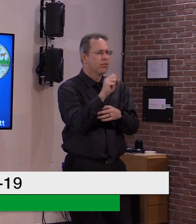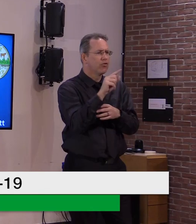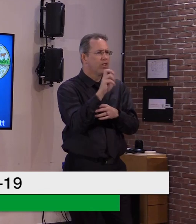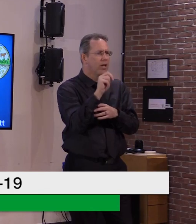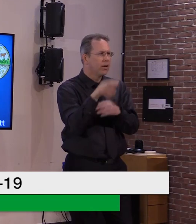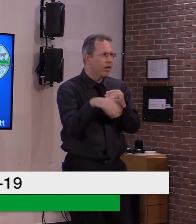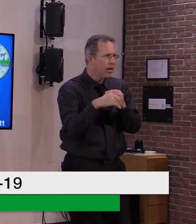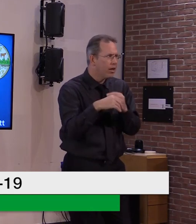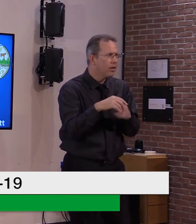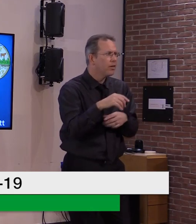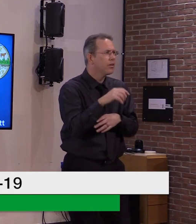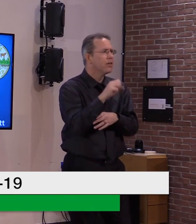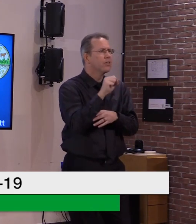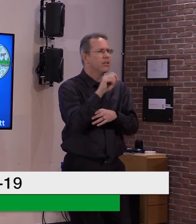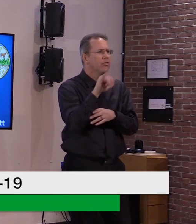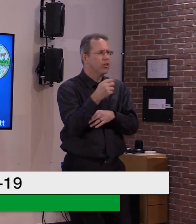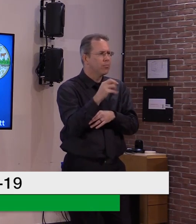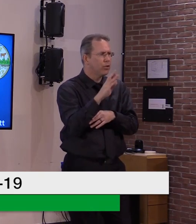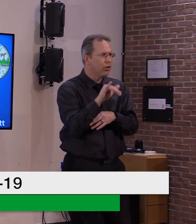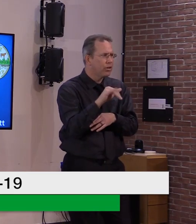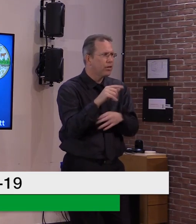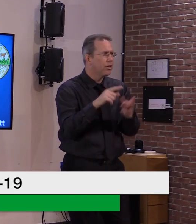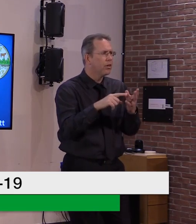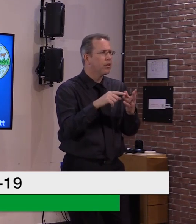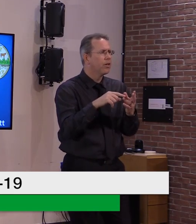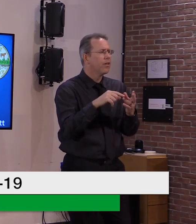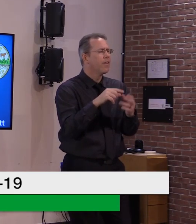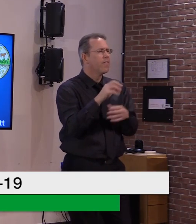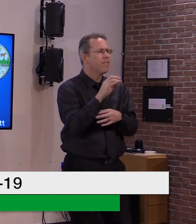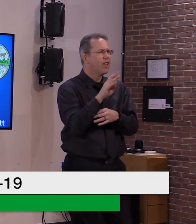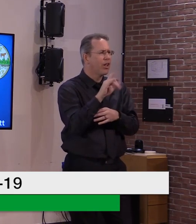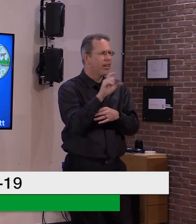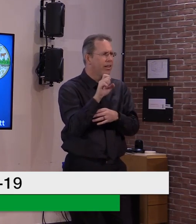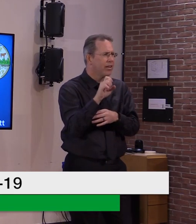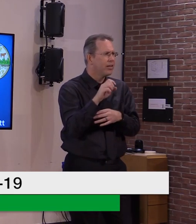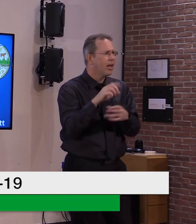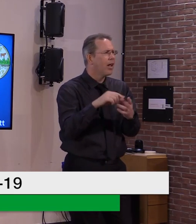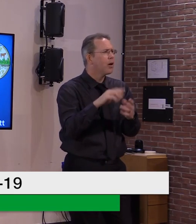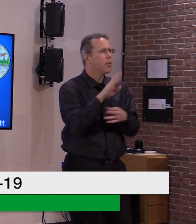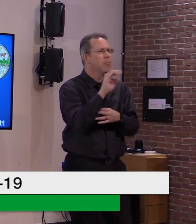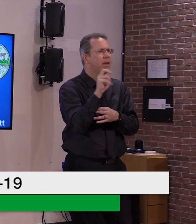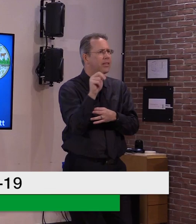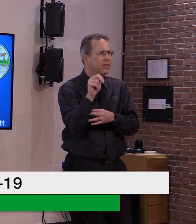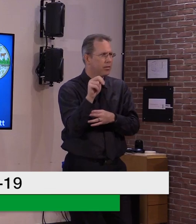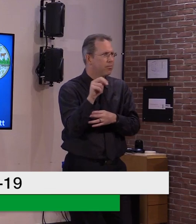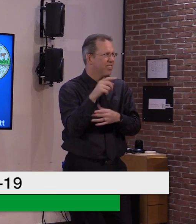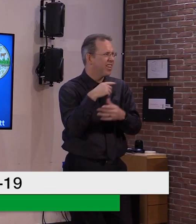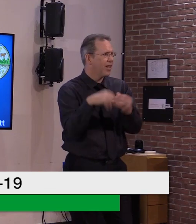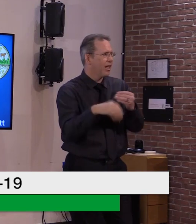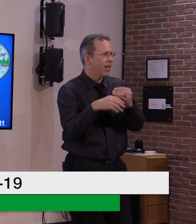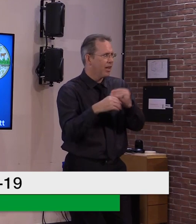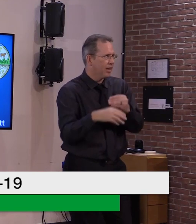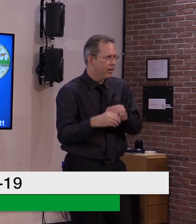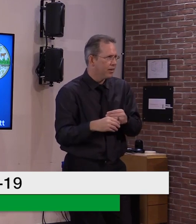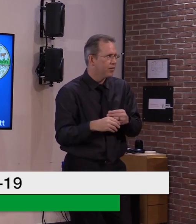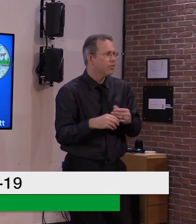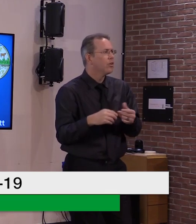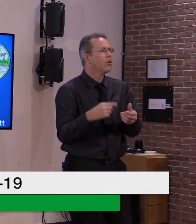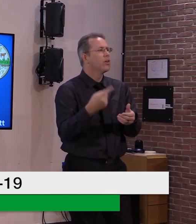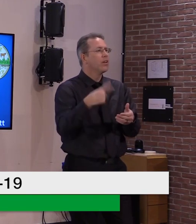fairly and bennington and then next week we'll be opening up sites in springfield